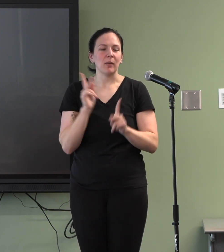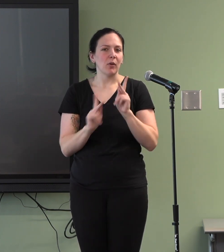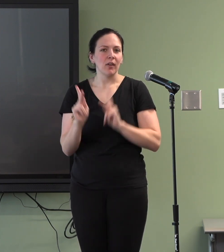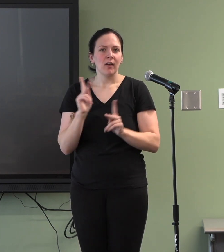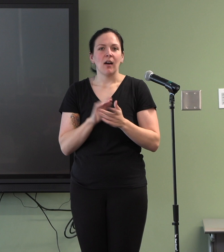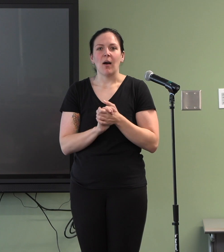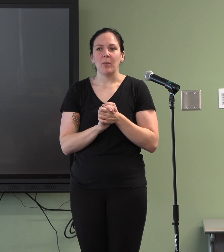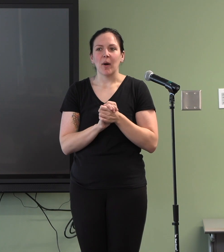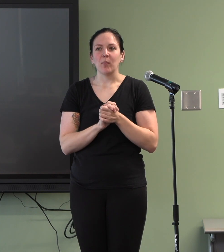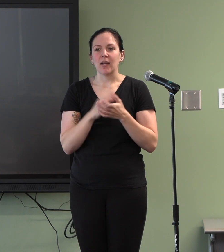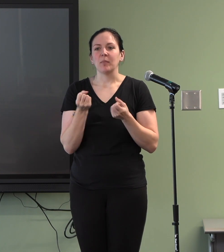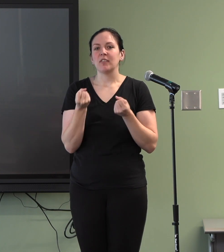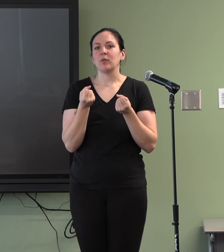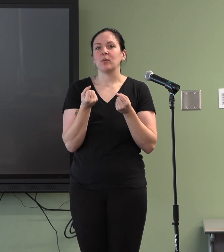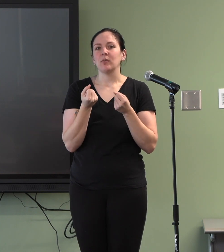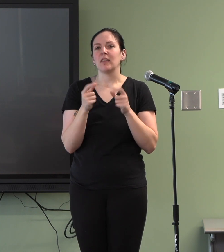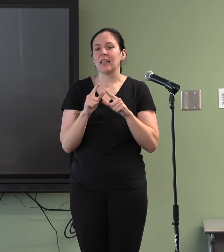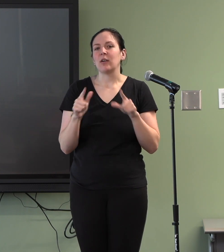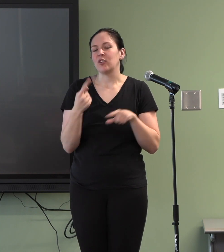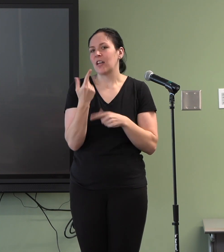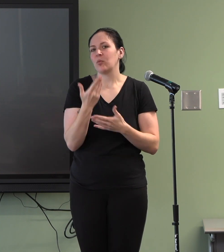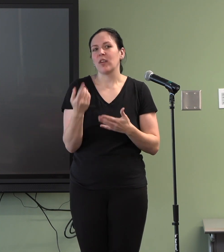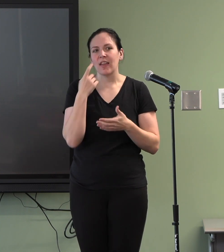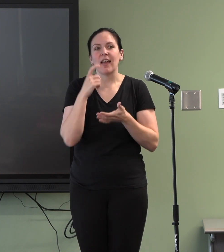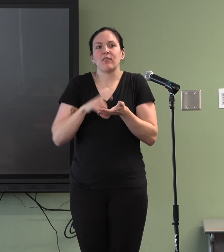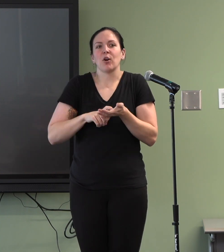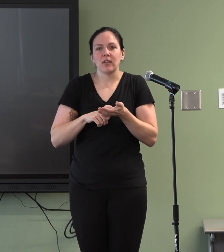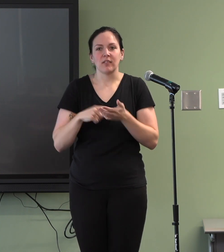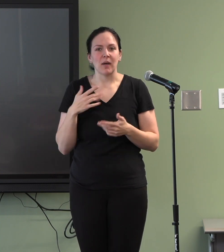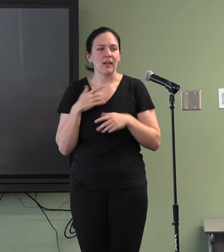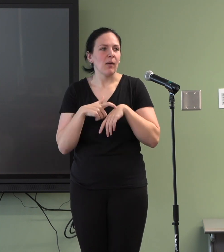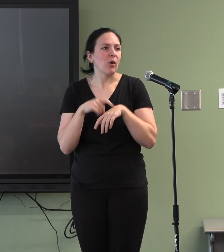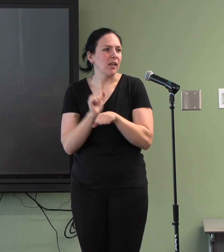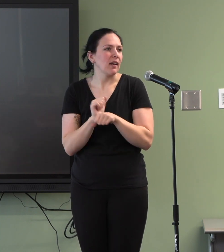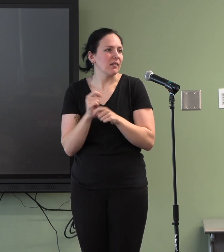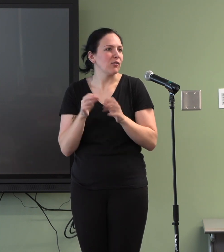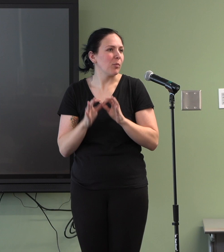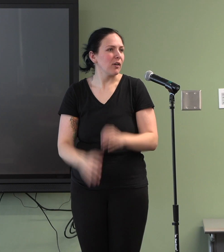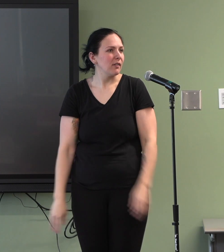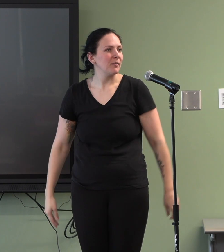people. But when it comes to the language, that's one thing I have noticed in my time working as an interpreter.